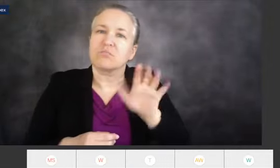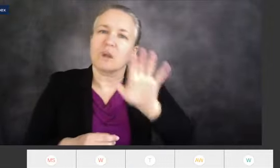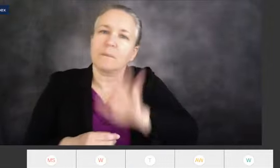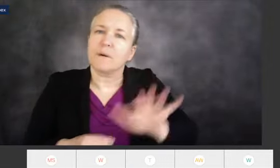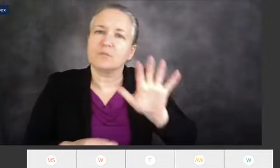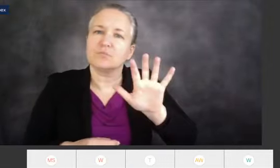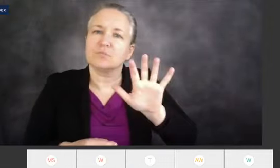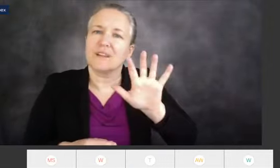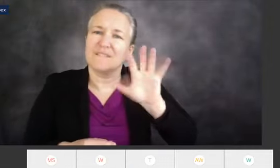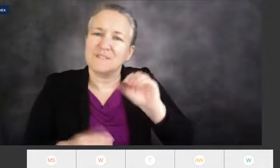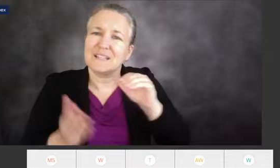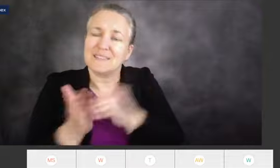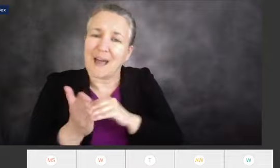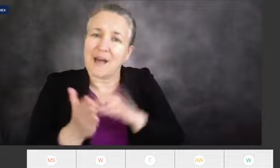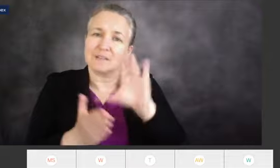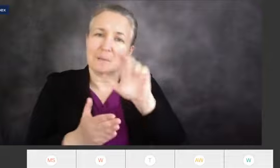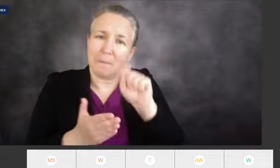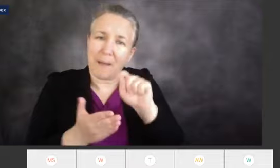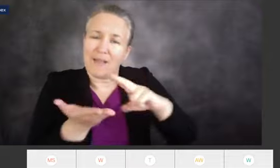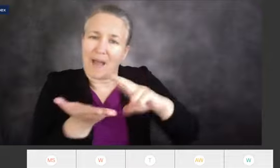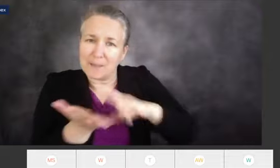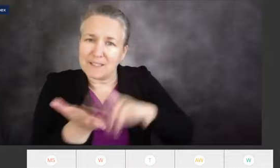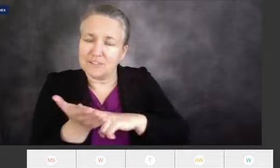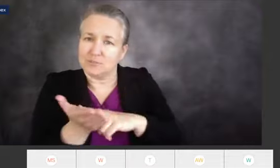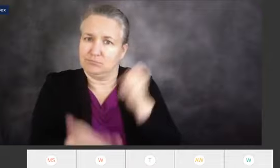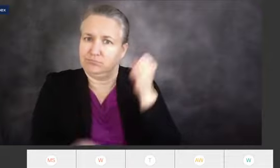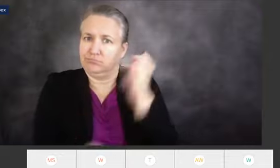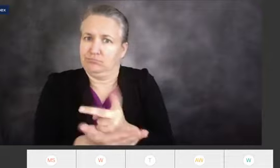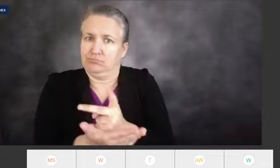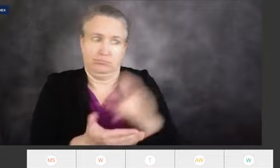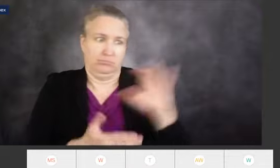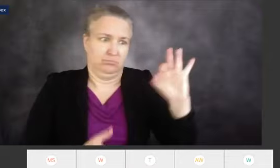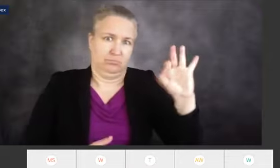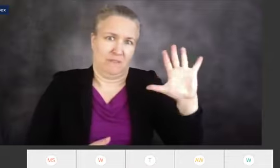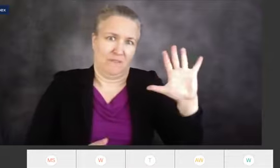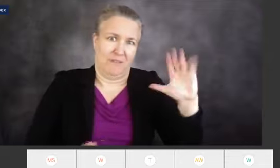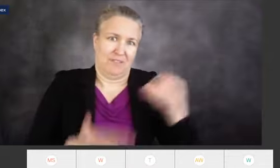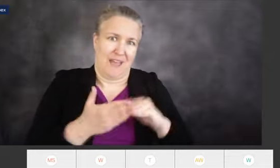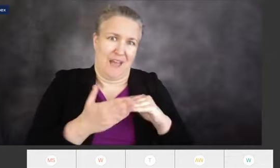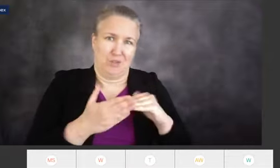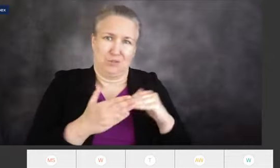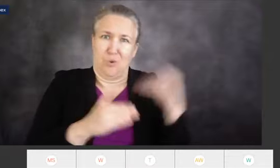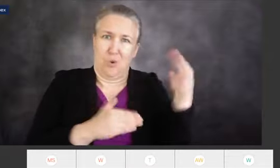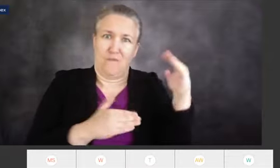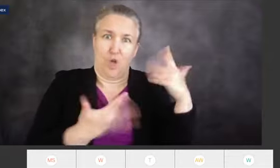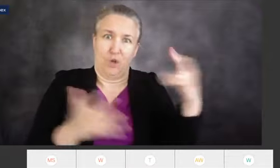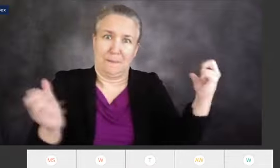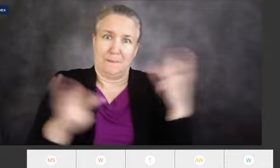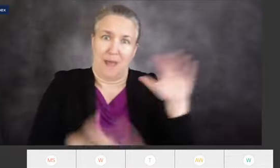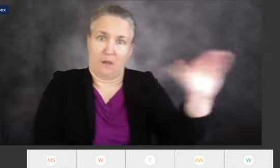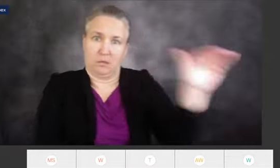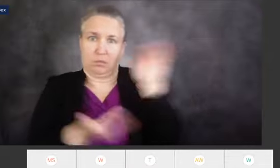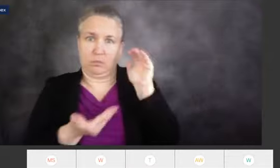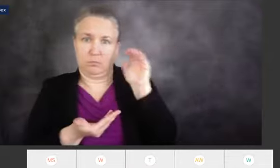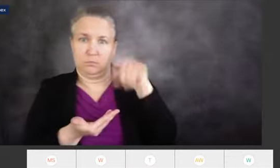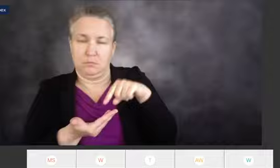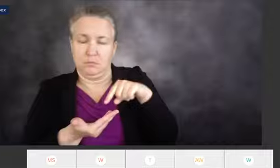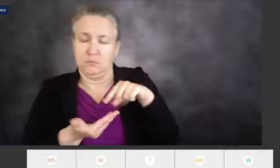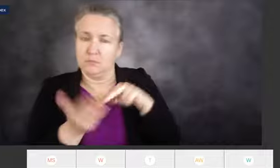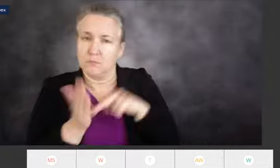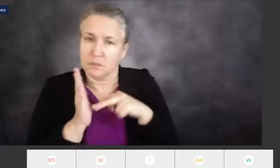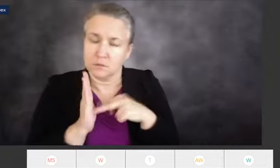50,000 ballot applications approved and already 95,000 some ballots returned. Is